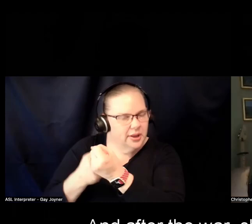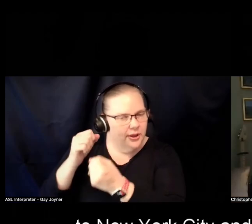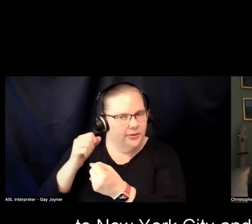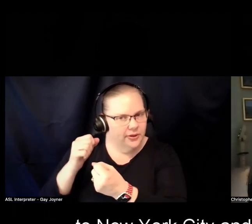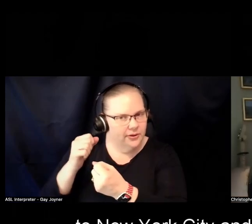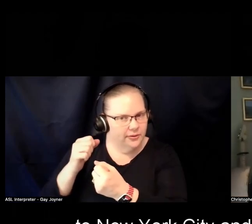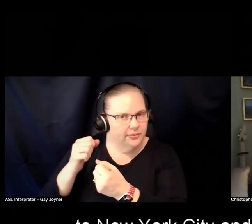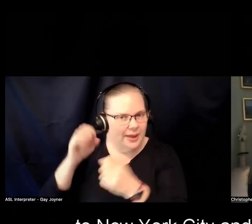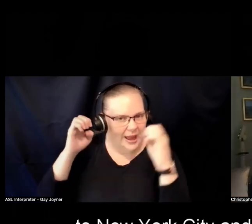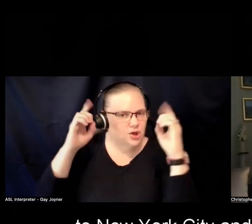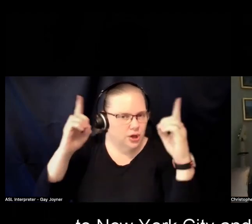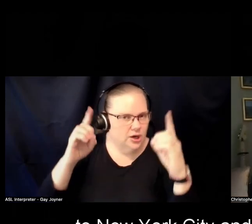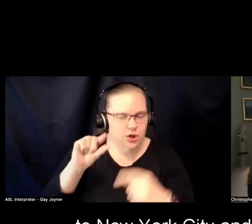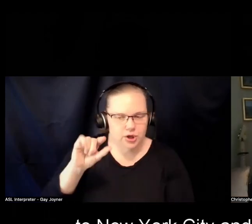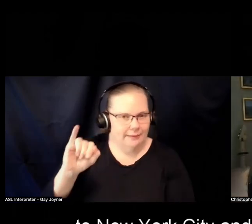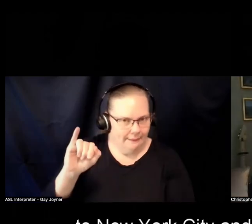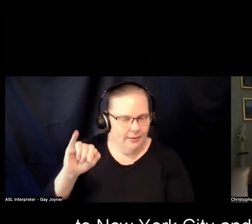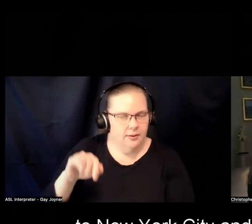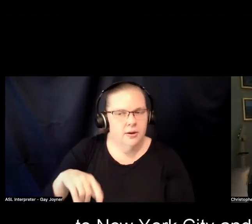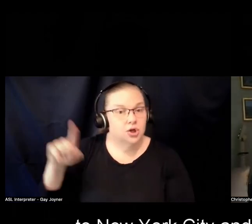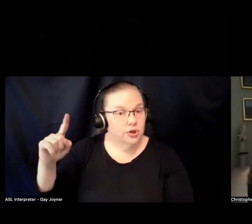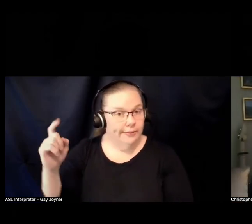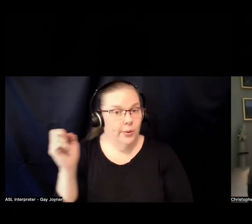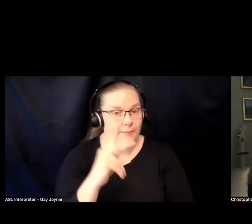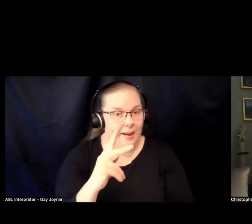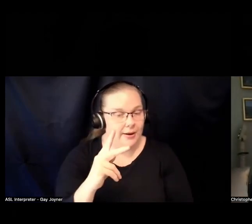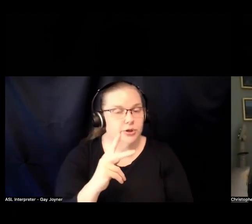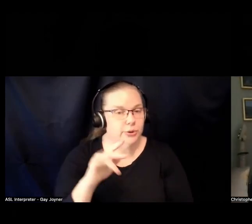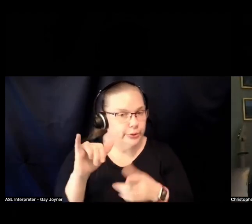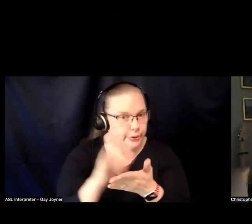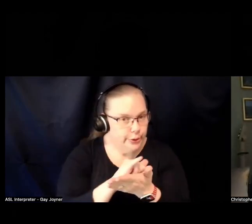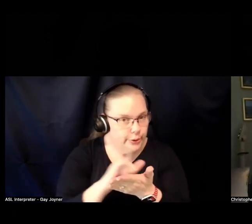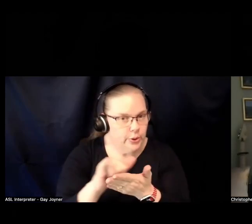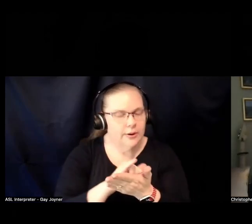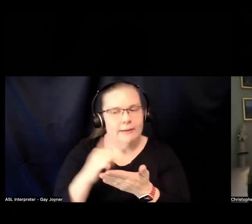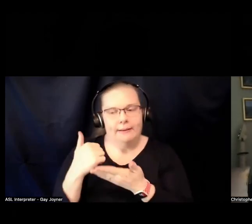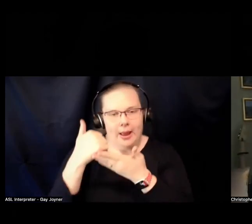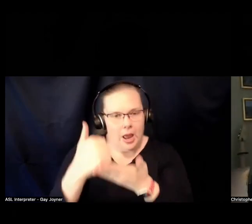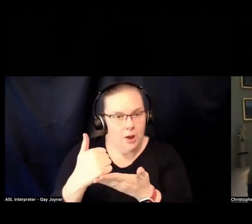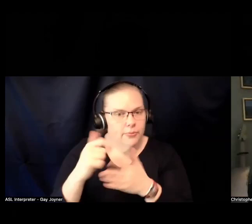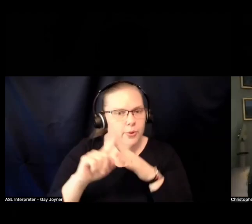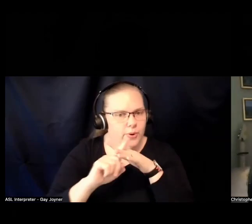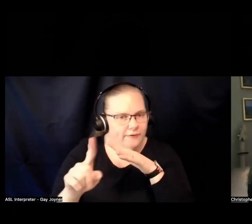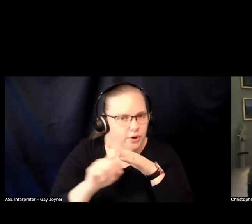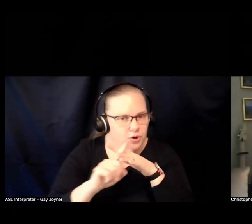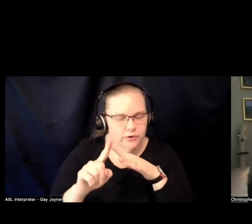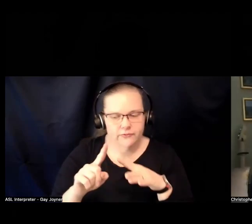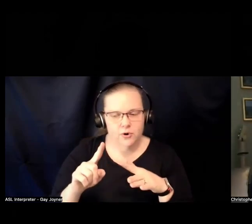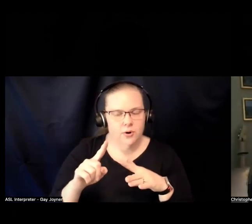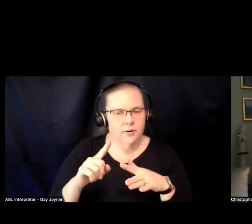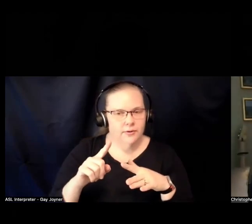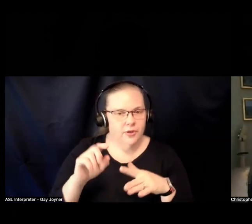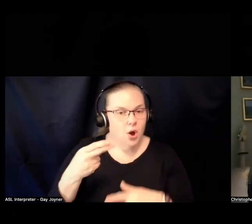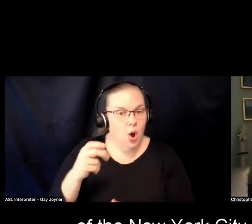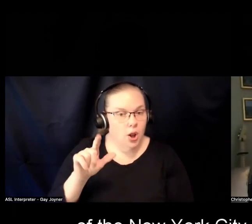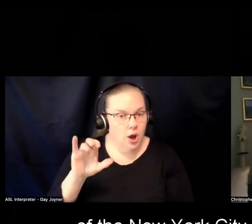went back to New York City, and she helped with Jewish refugees, the refugees of the Holocaust, raised millions of dollars for them. And she also was